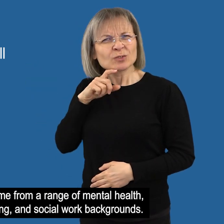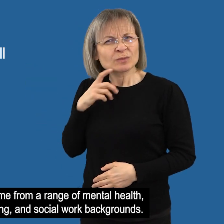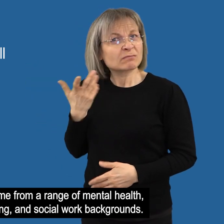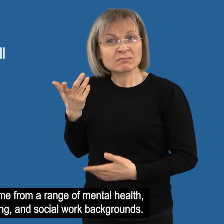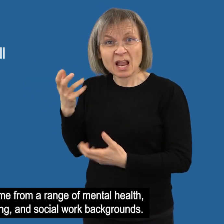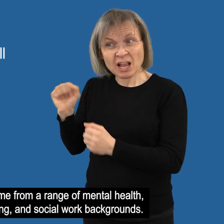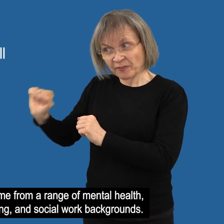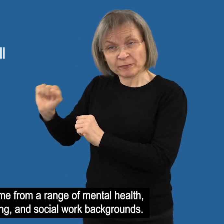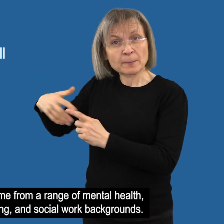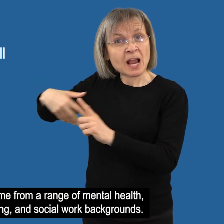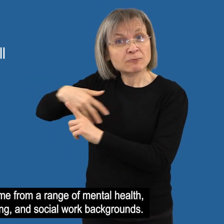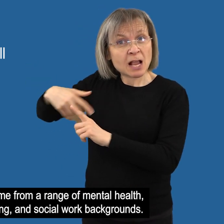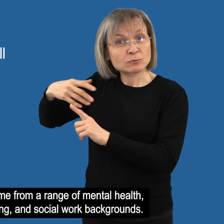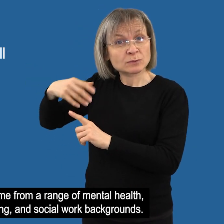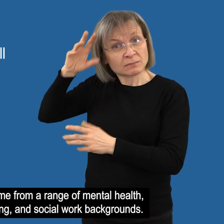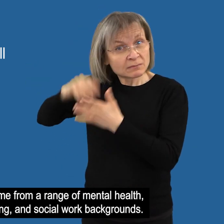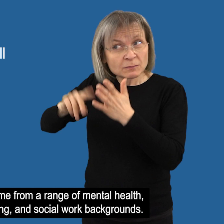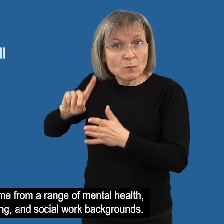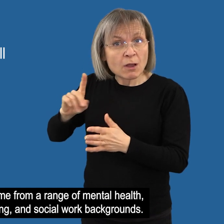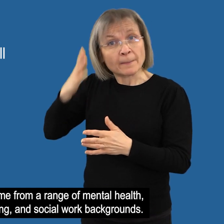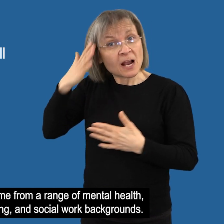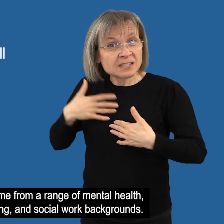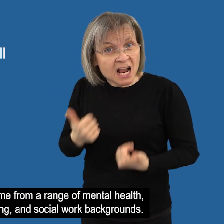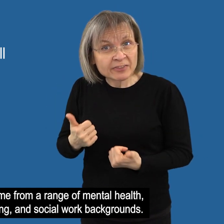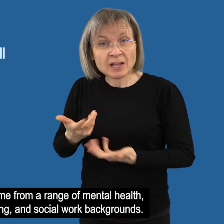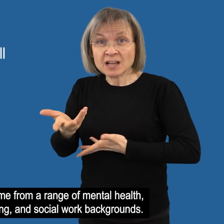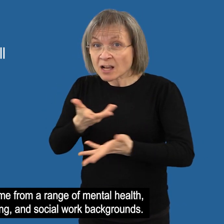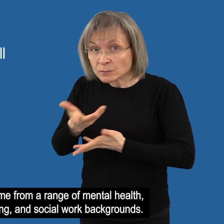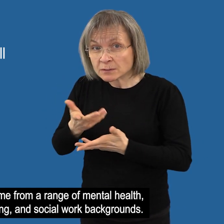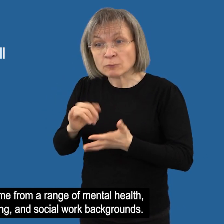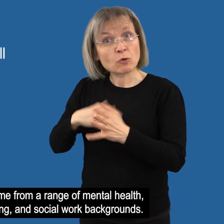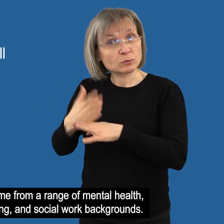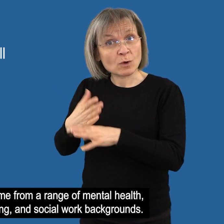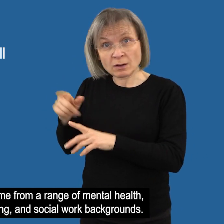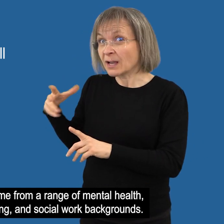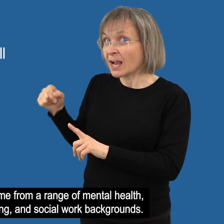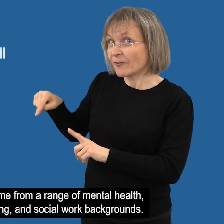They come from a range of mental health, counseling, and social work backgrounds.